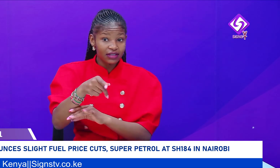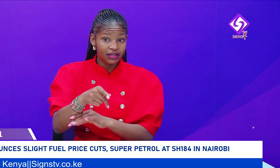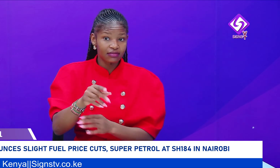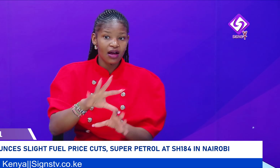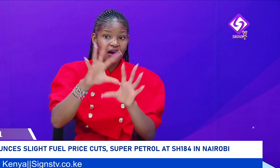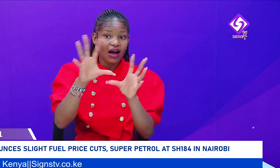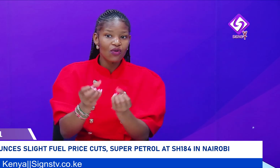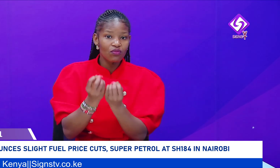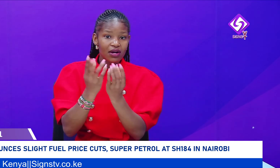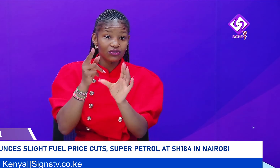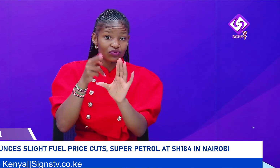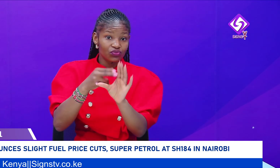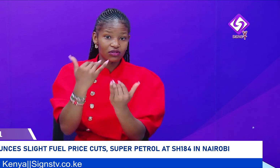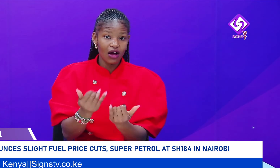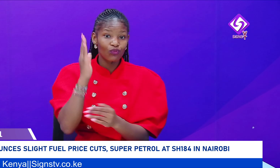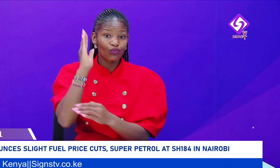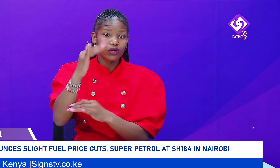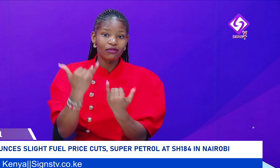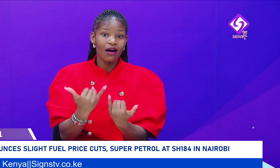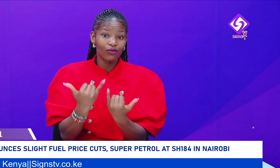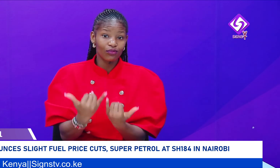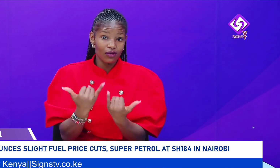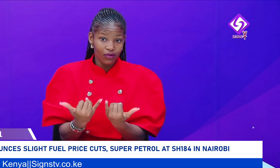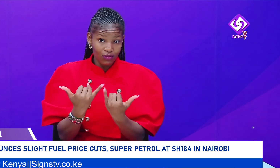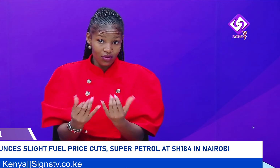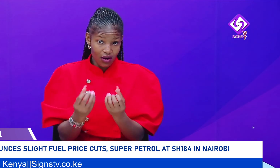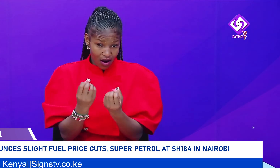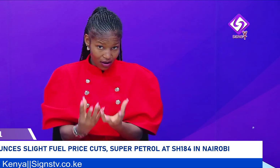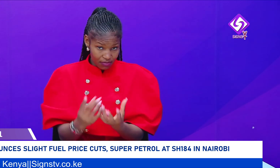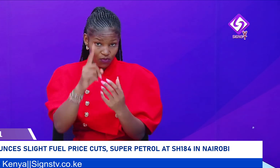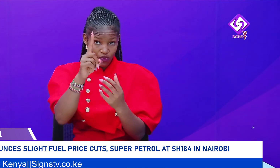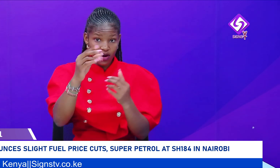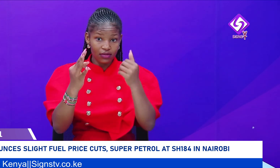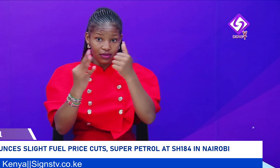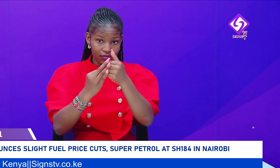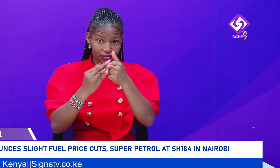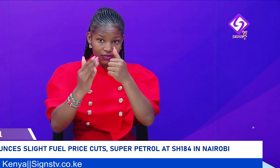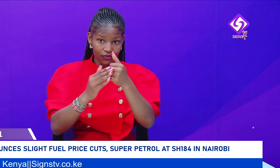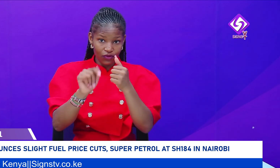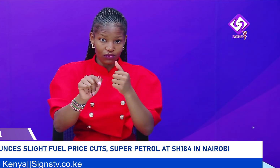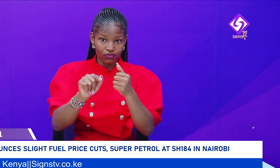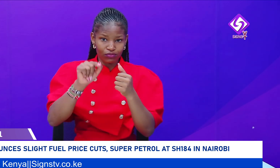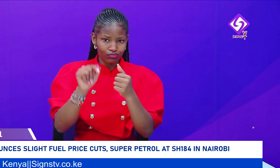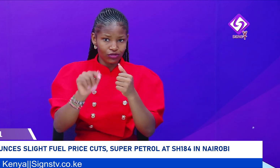In Nairobi, the price of a litre of super petrol will now retail at